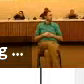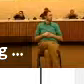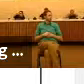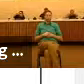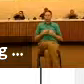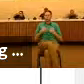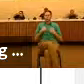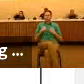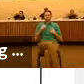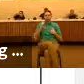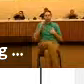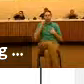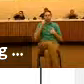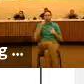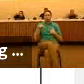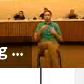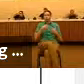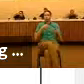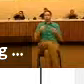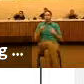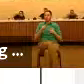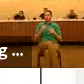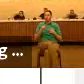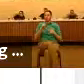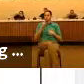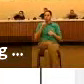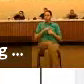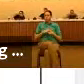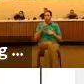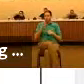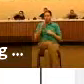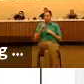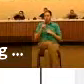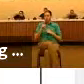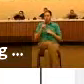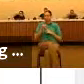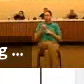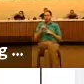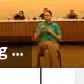Did I hear you guys say you were committing to sidewalks on Nevins?